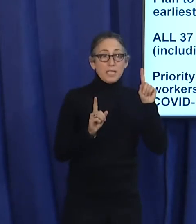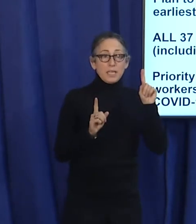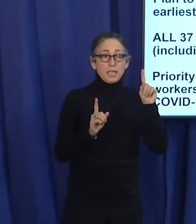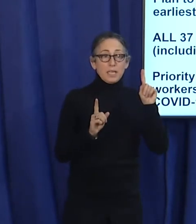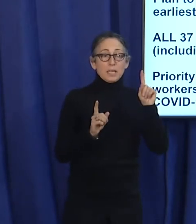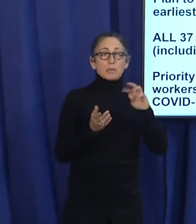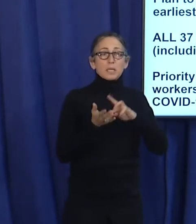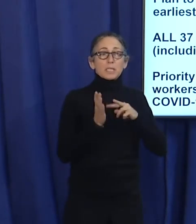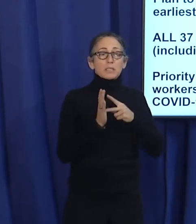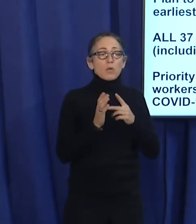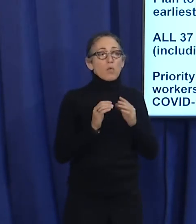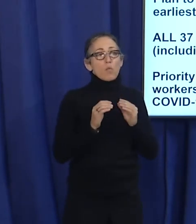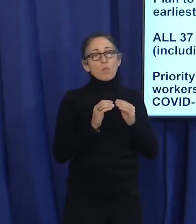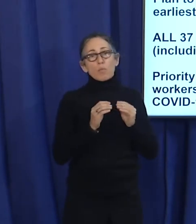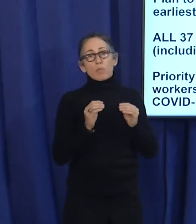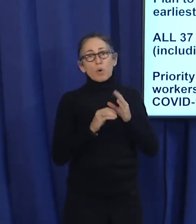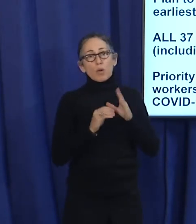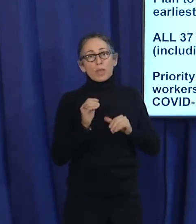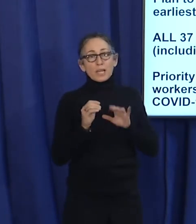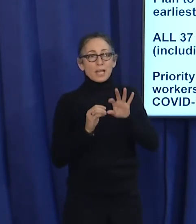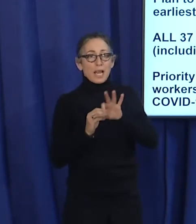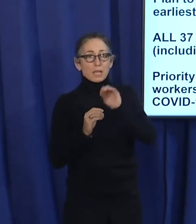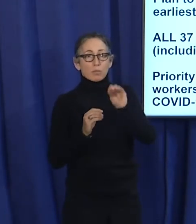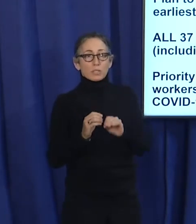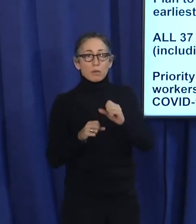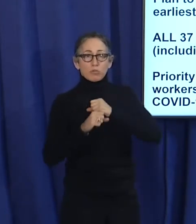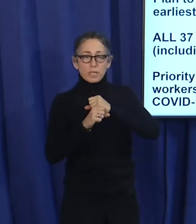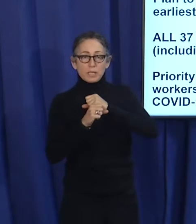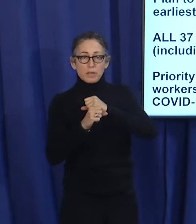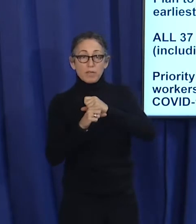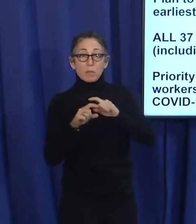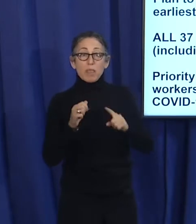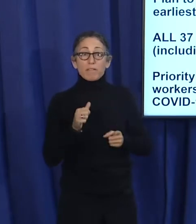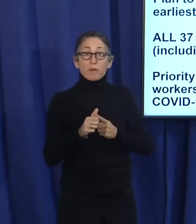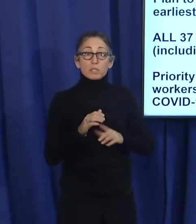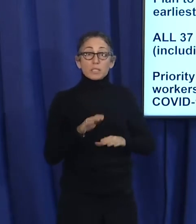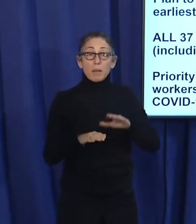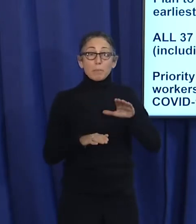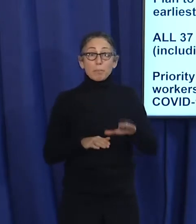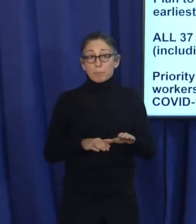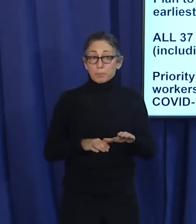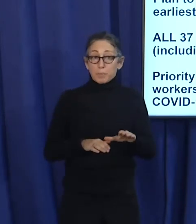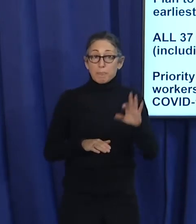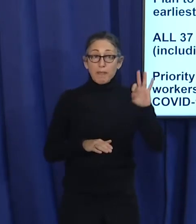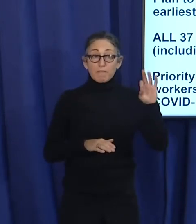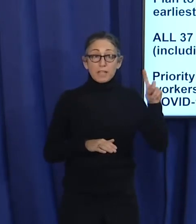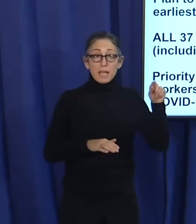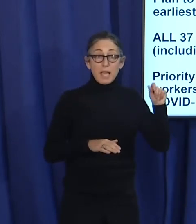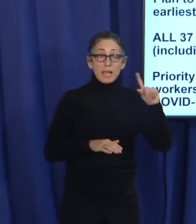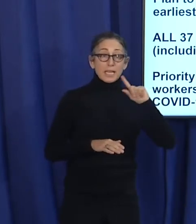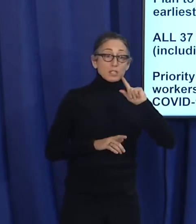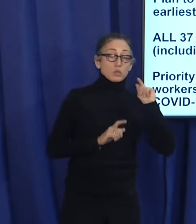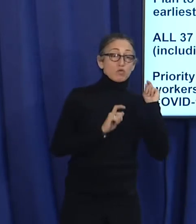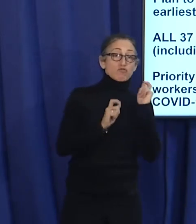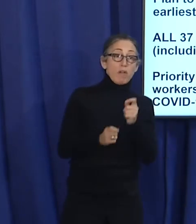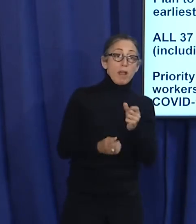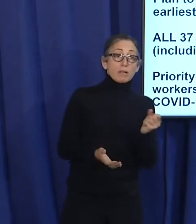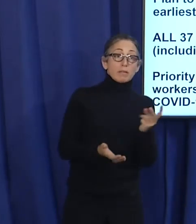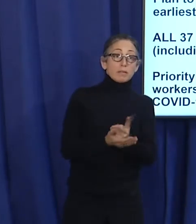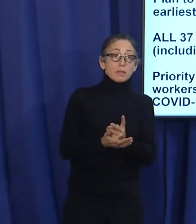than 90 to even 95% protective. But the first step is that the FDA has to grant that emergency